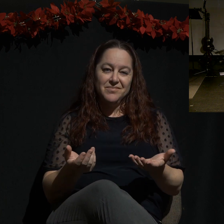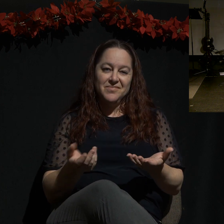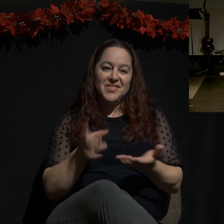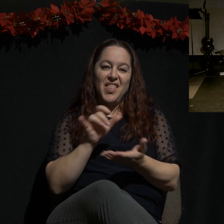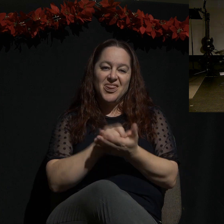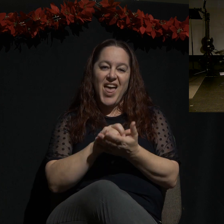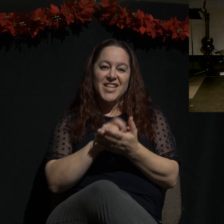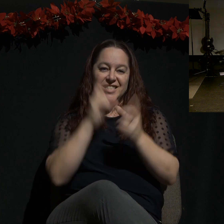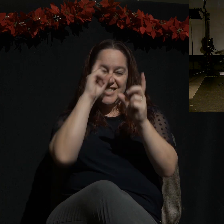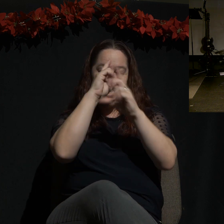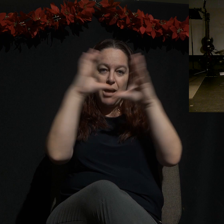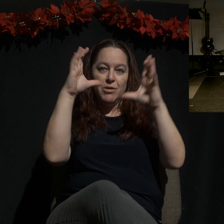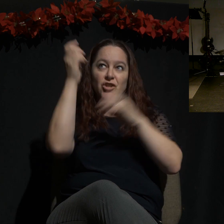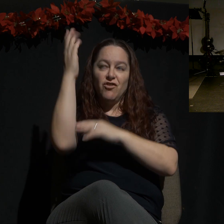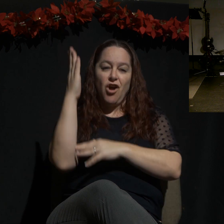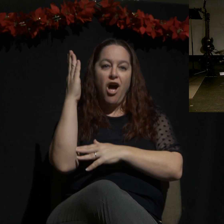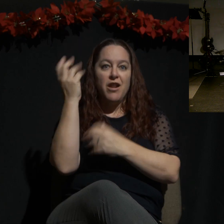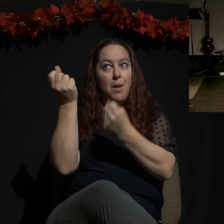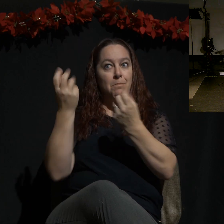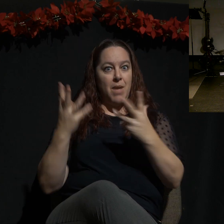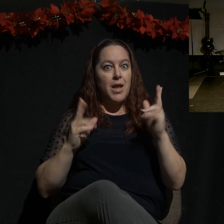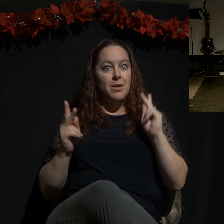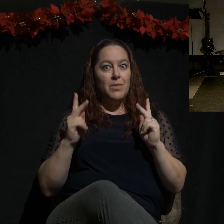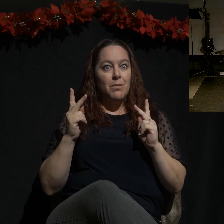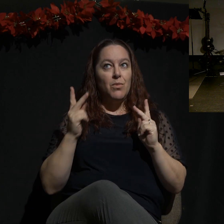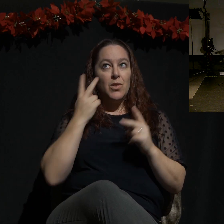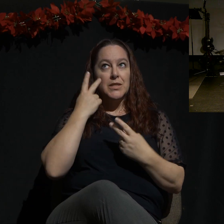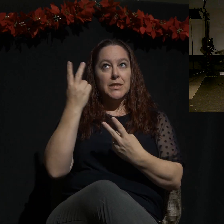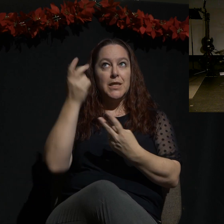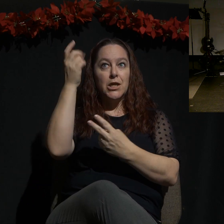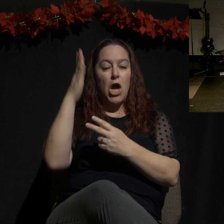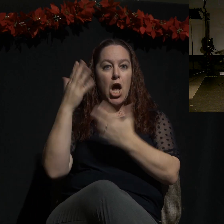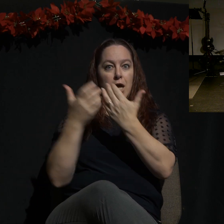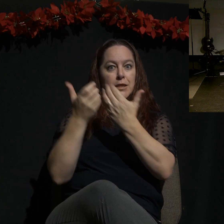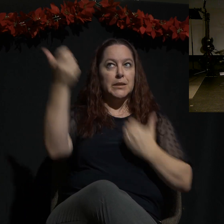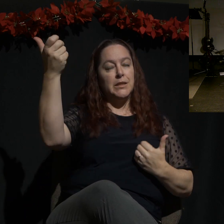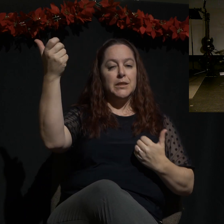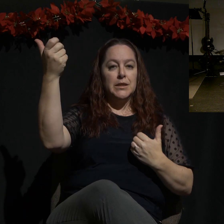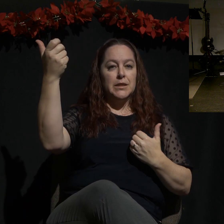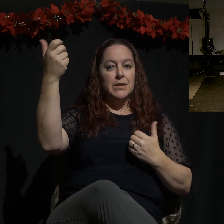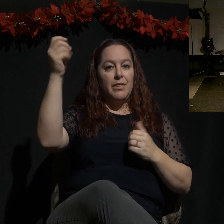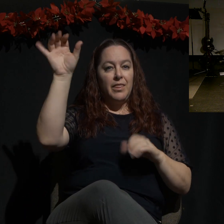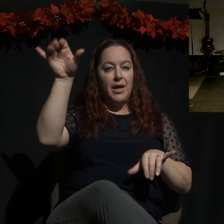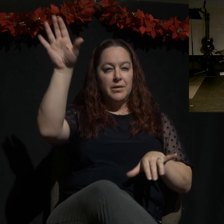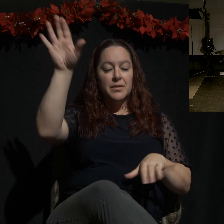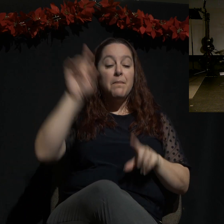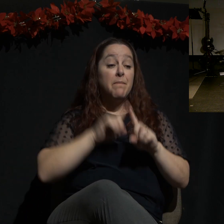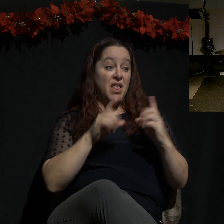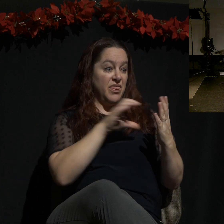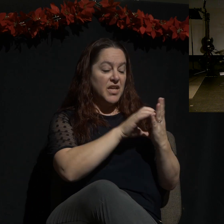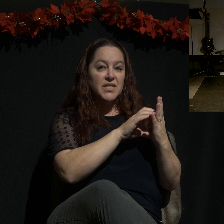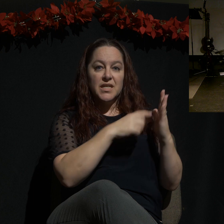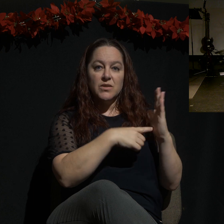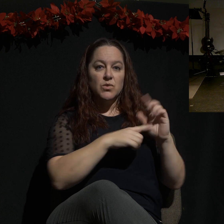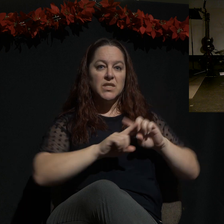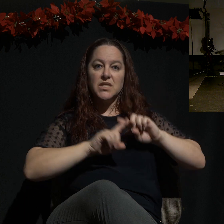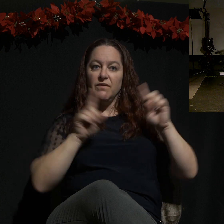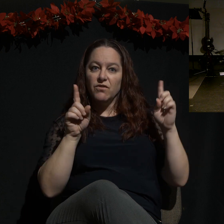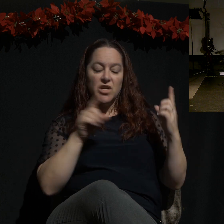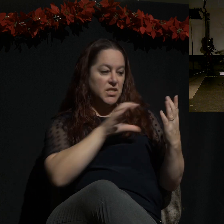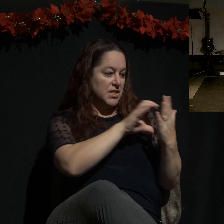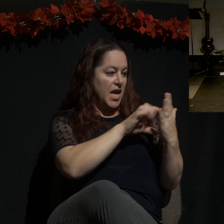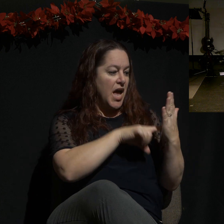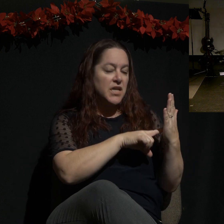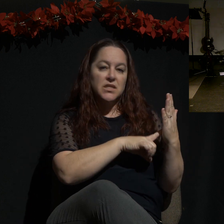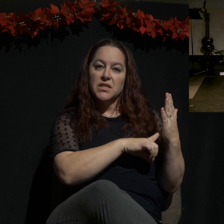this image of God that a lot of people have. And this text was something different. This text was a